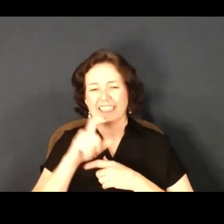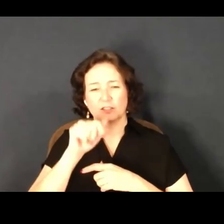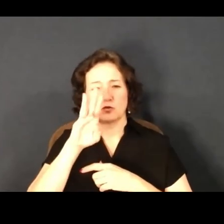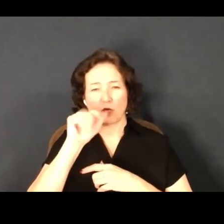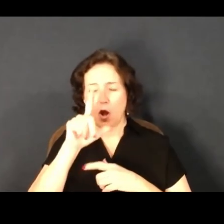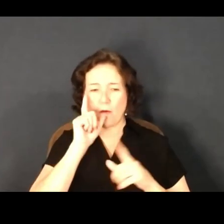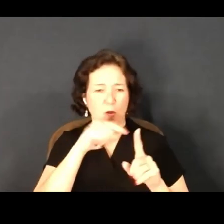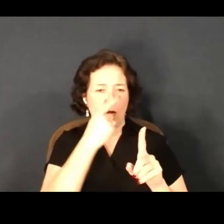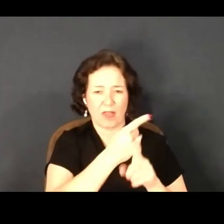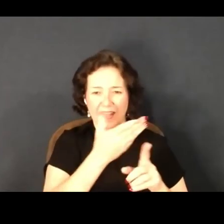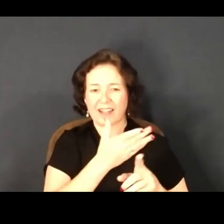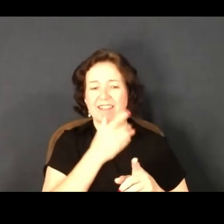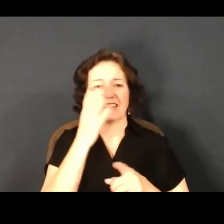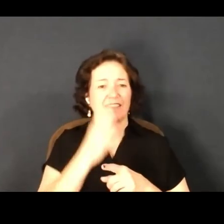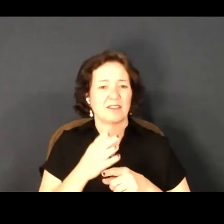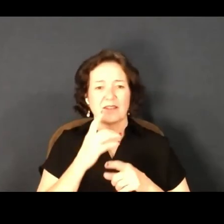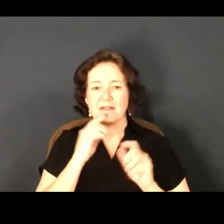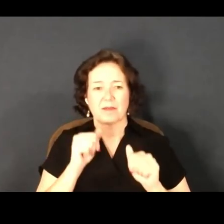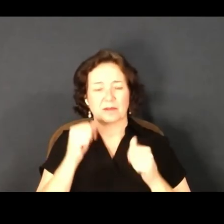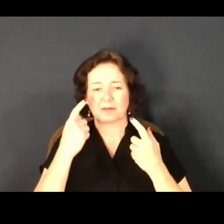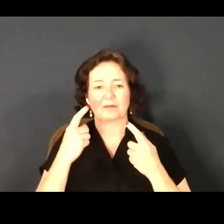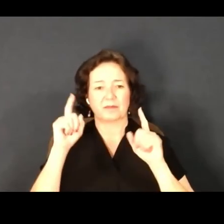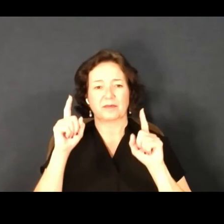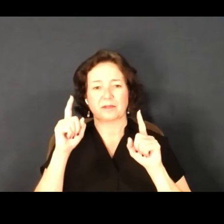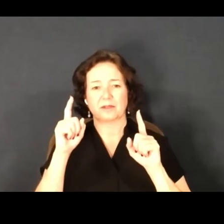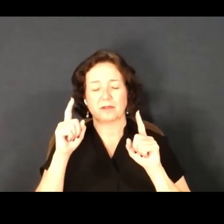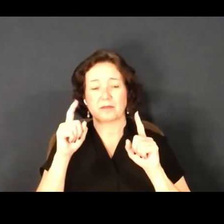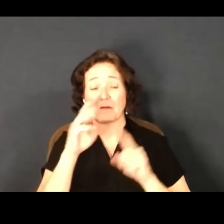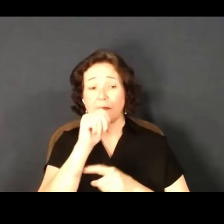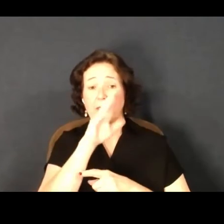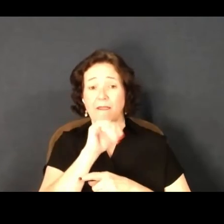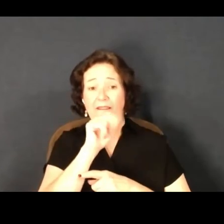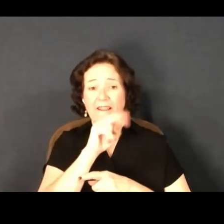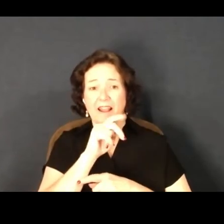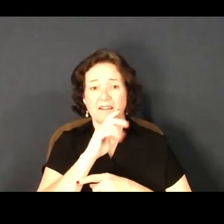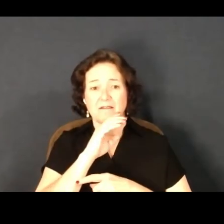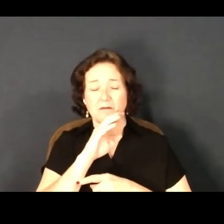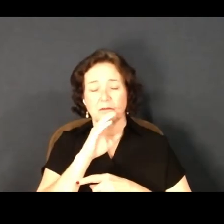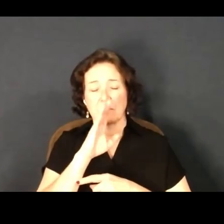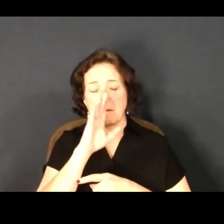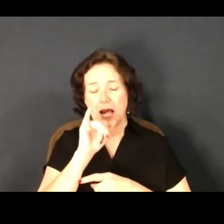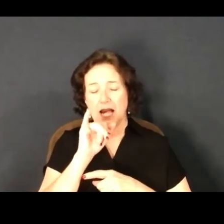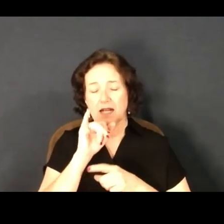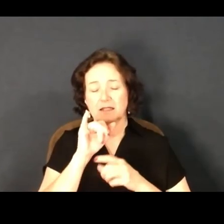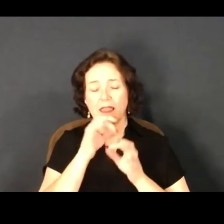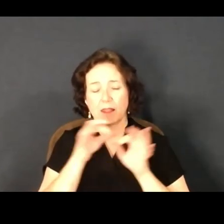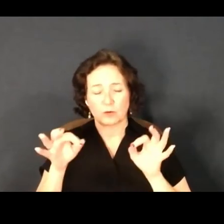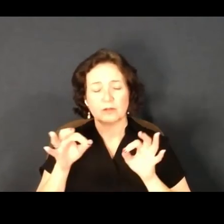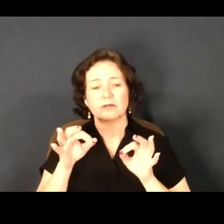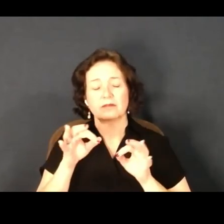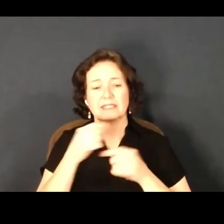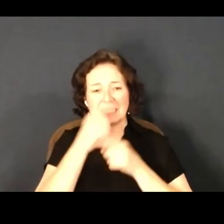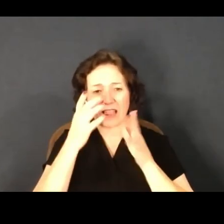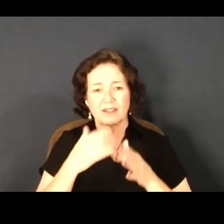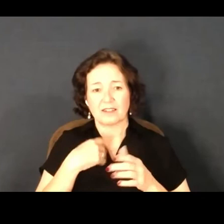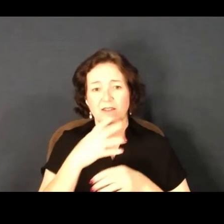Texas have never been able to achieve. MaryAnn is a bilingual teller. She's had